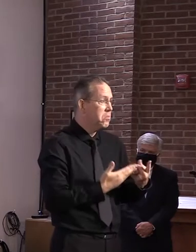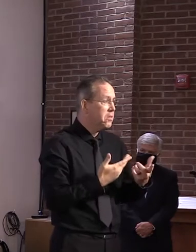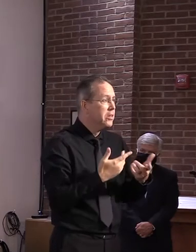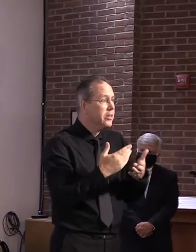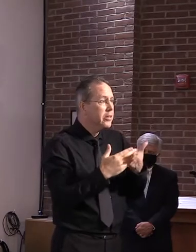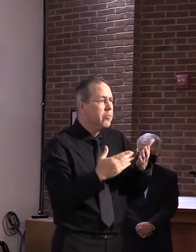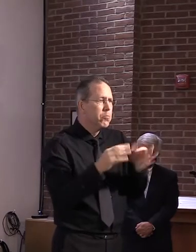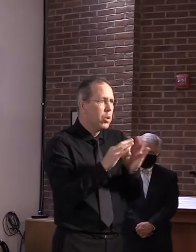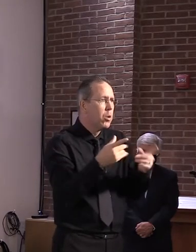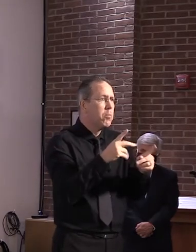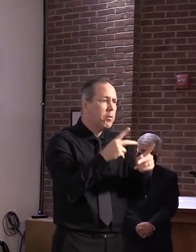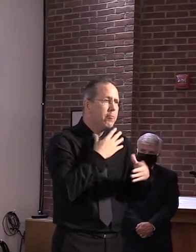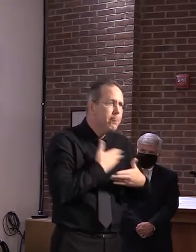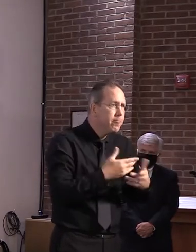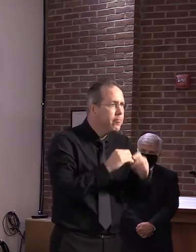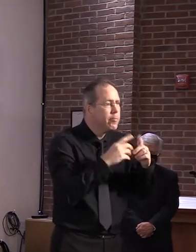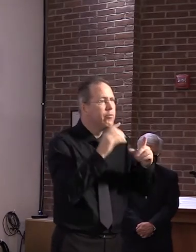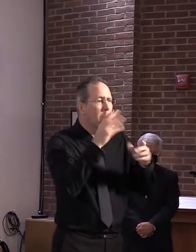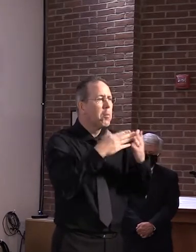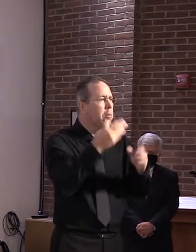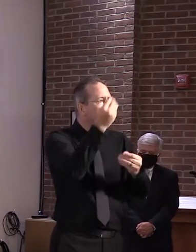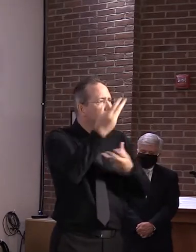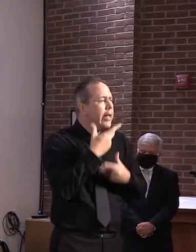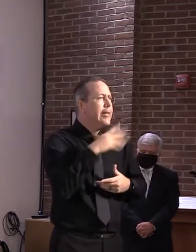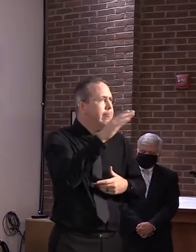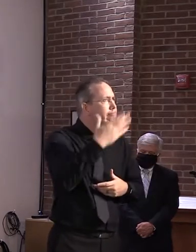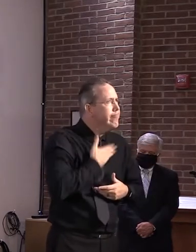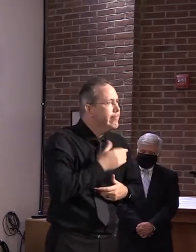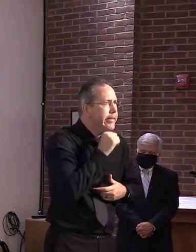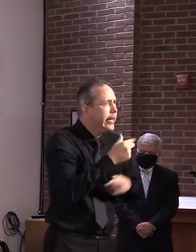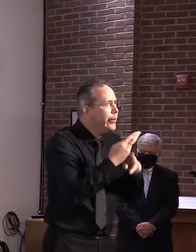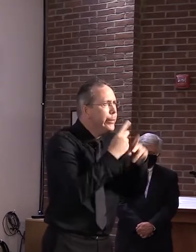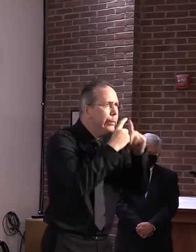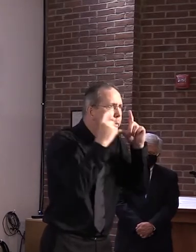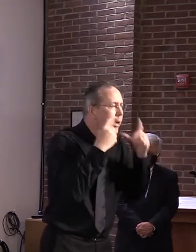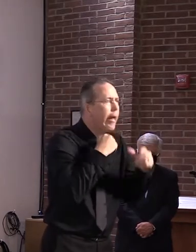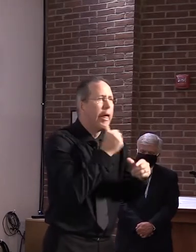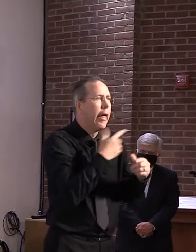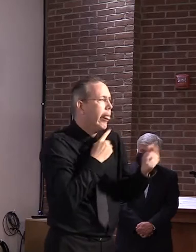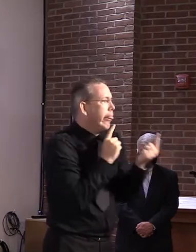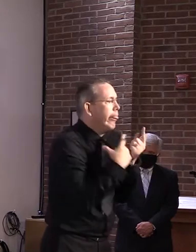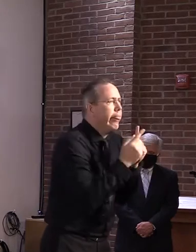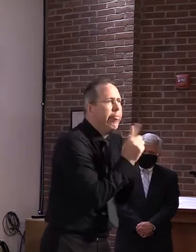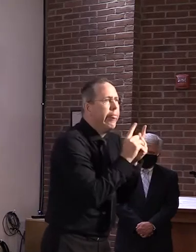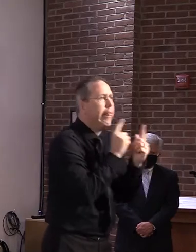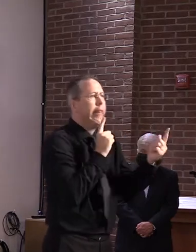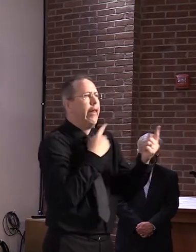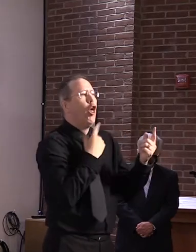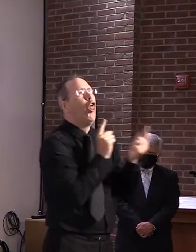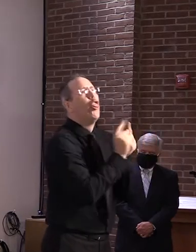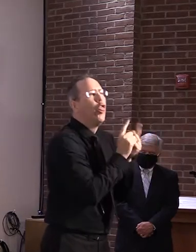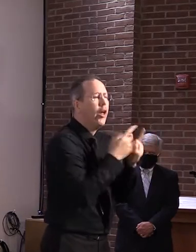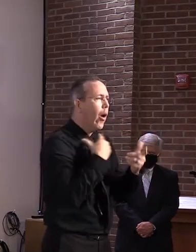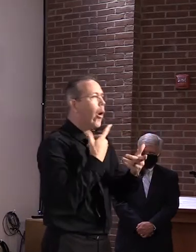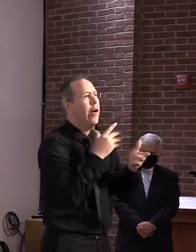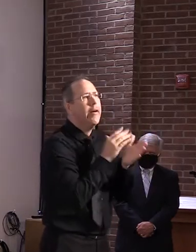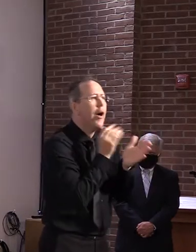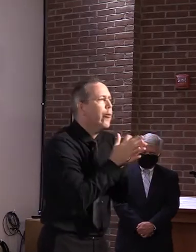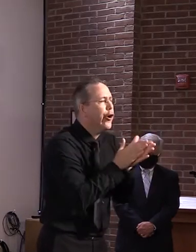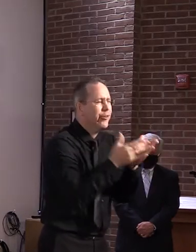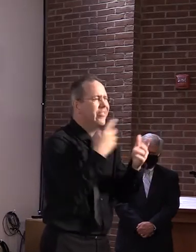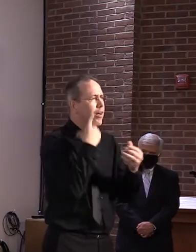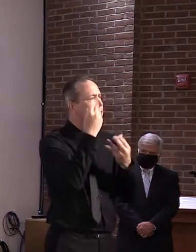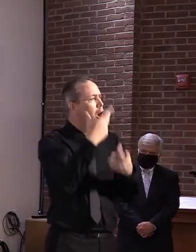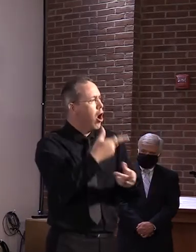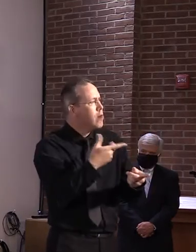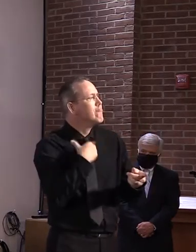more quickly than it has spread in Vermont based on the non-compliance of people who have been sought out in the contact